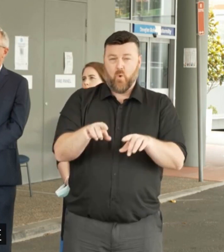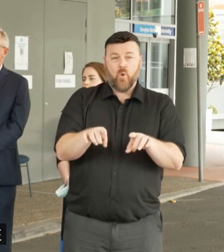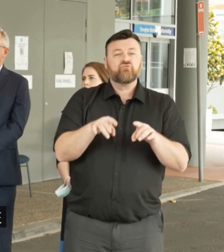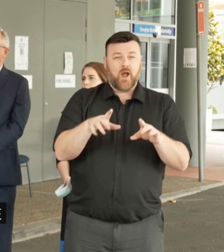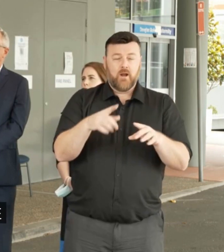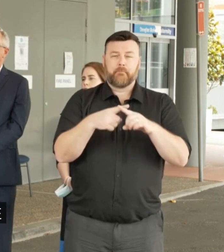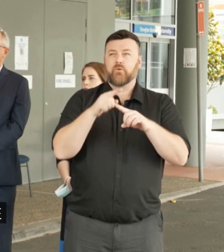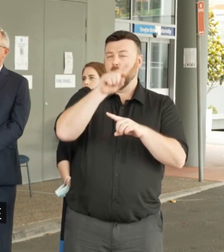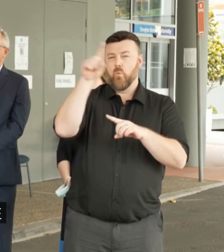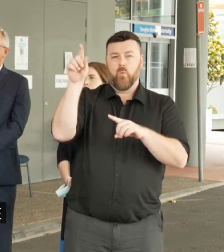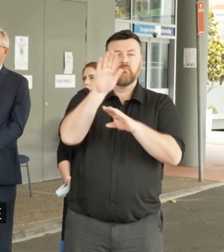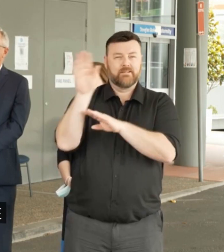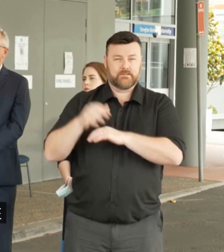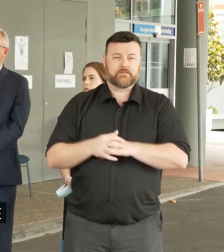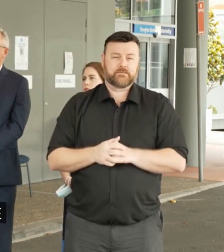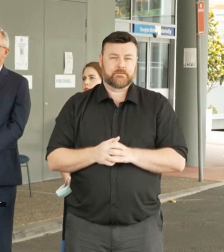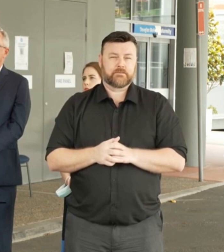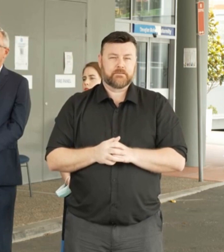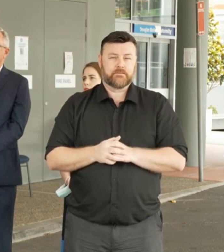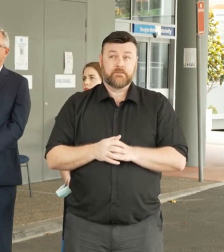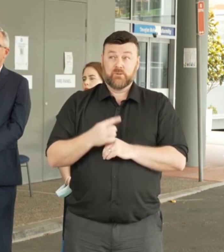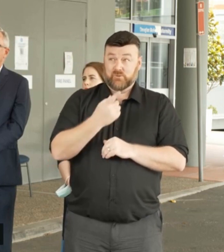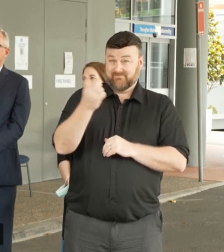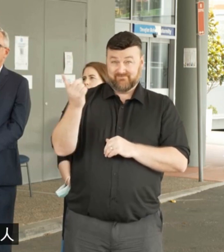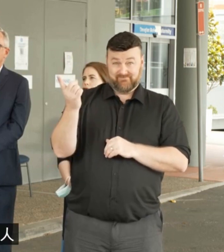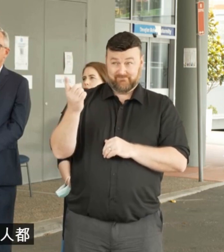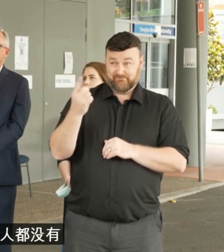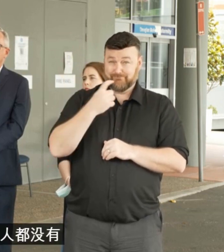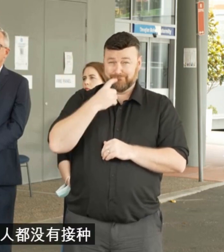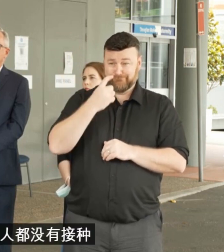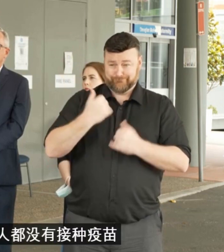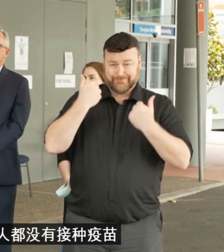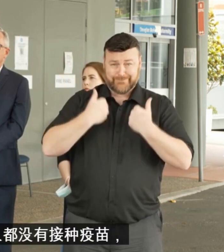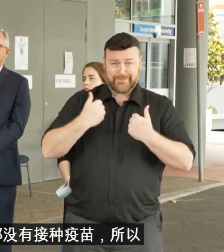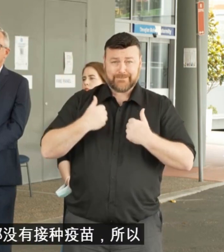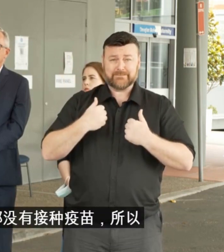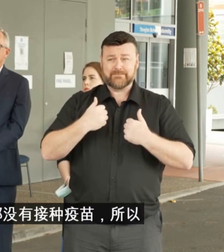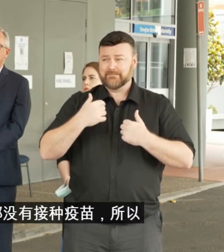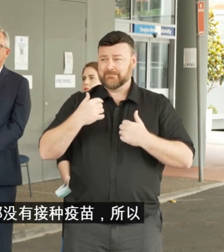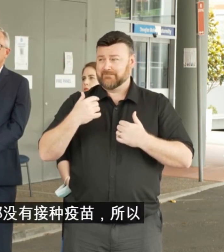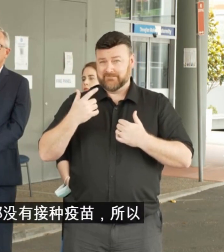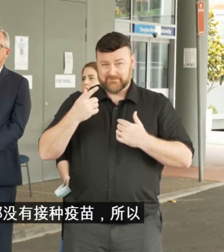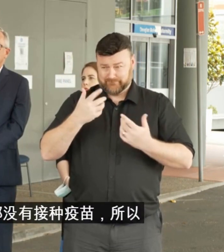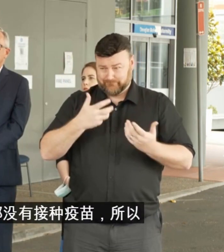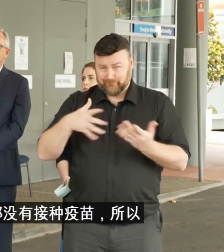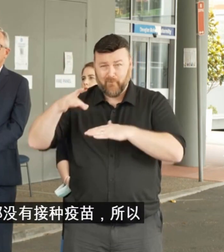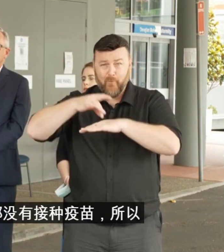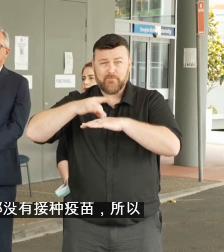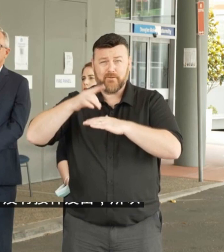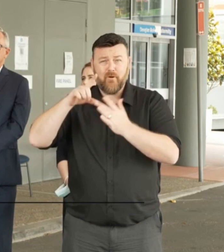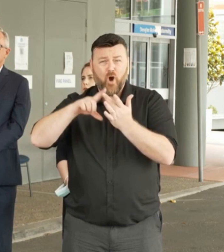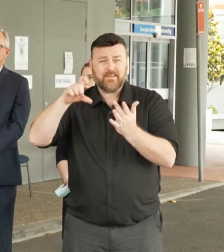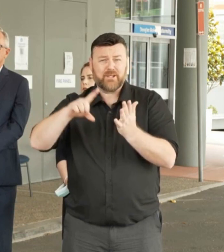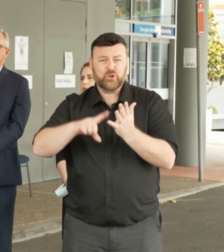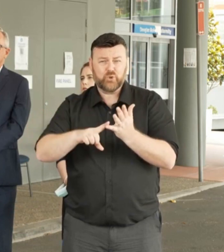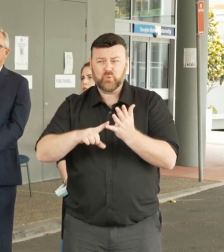but around the world, who end up in ICU have been unvaccinated. So this is one last push.